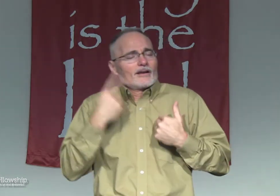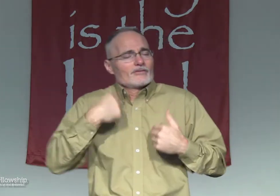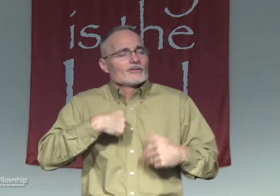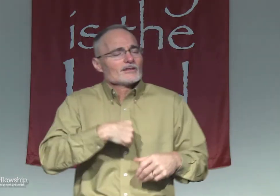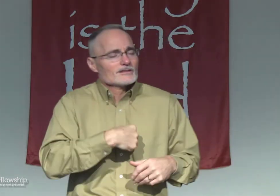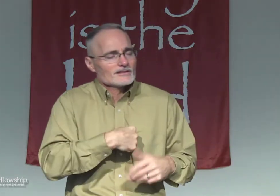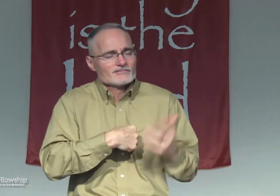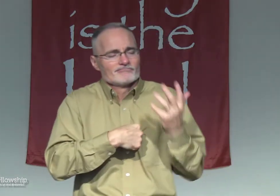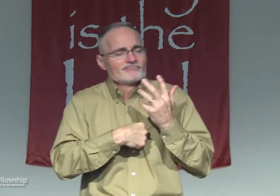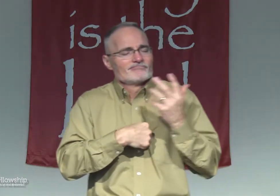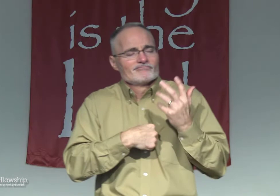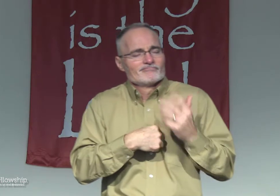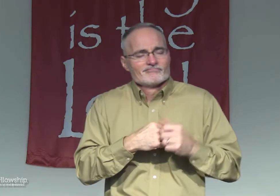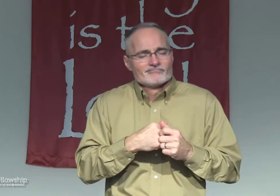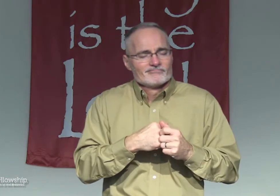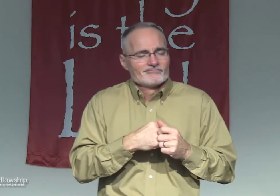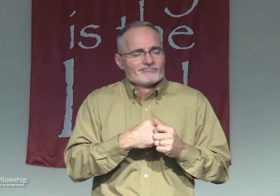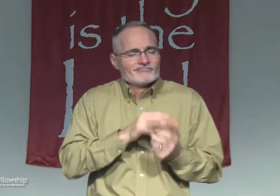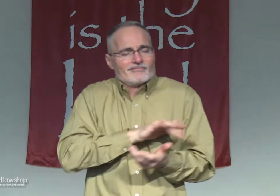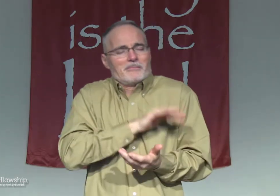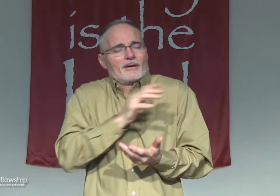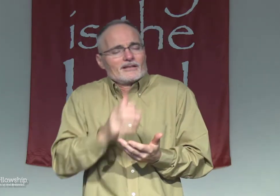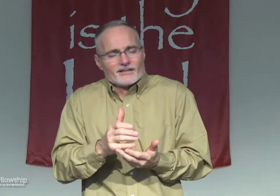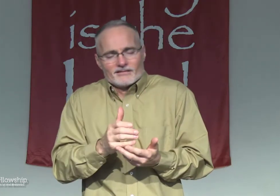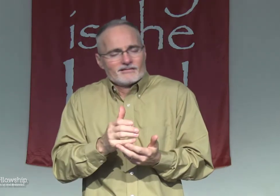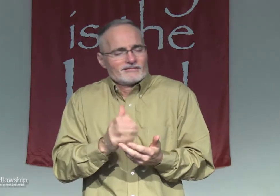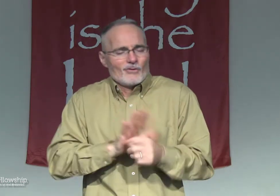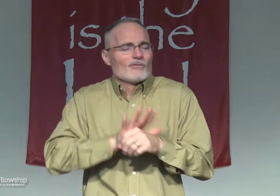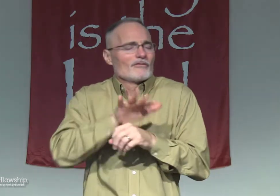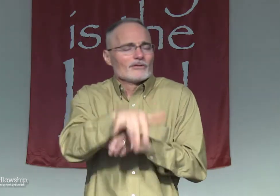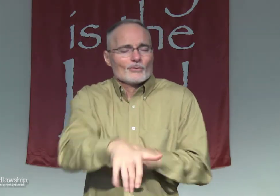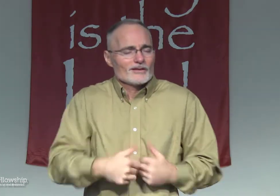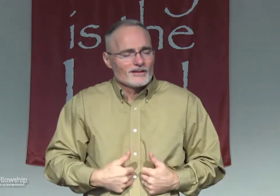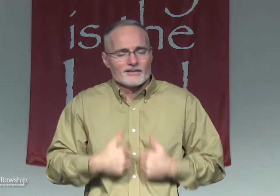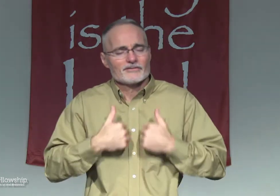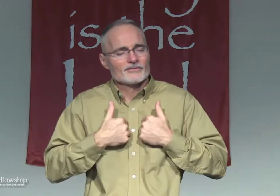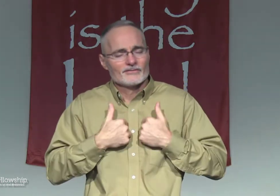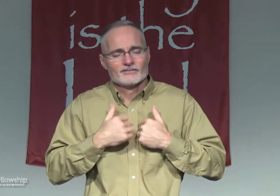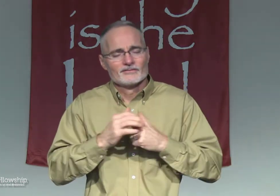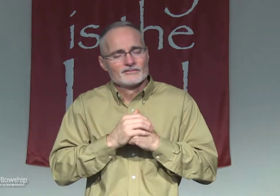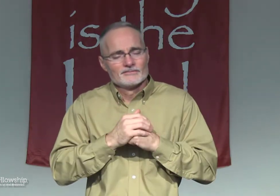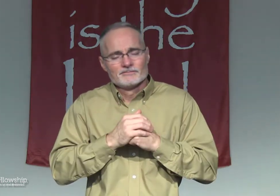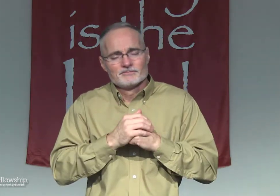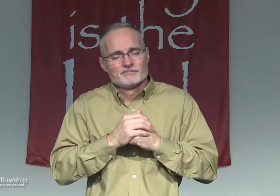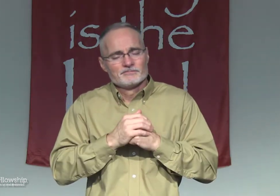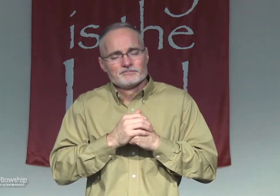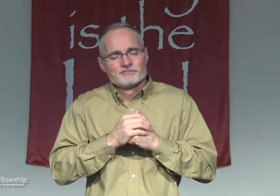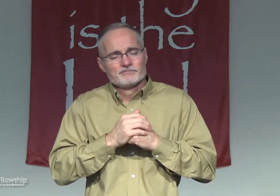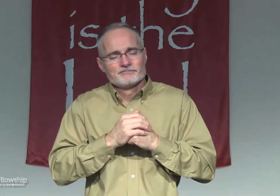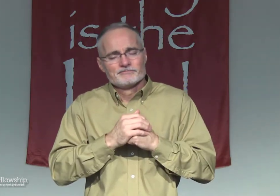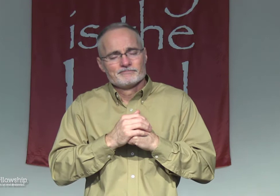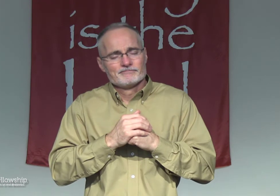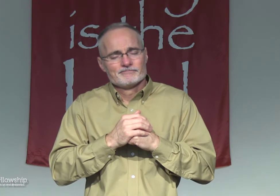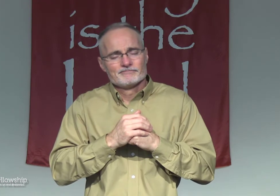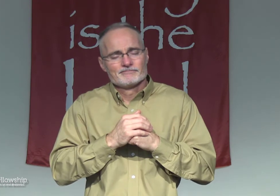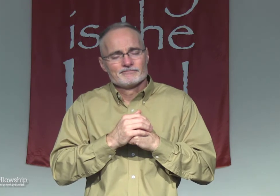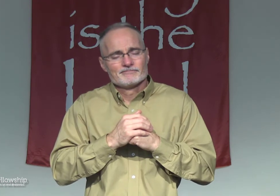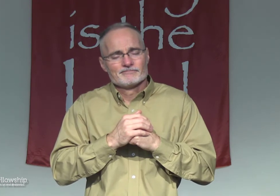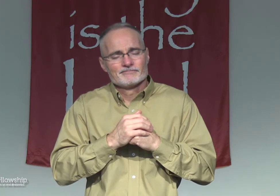we're just willing to receive all that you have for us, abundant, overflowing life.